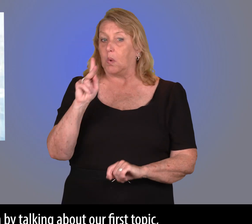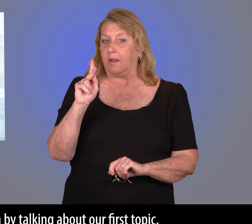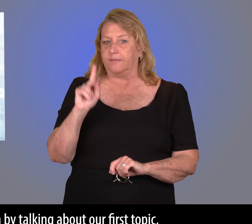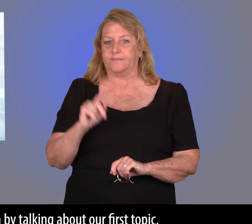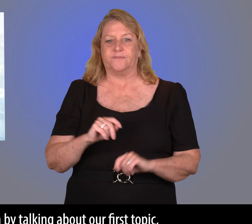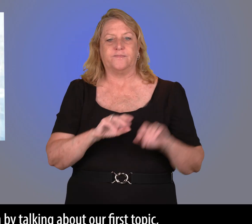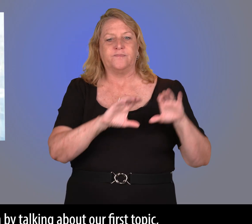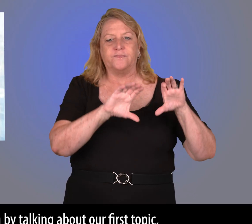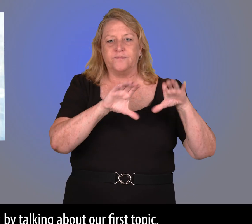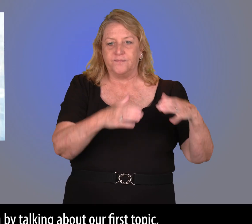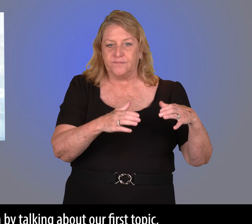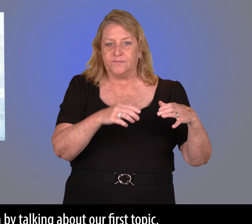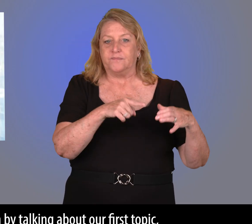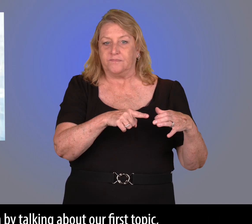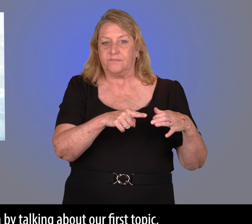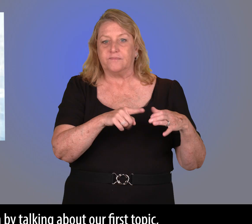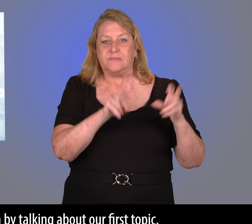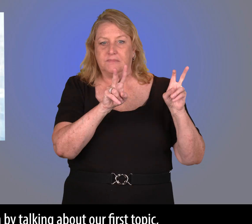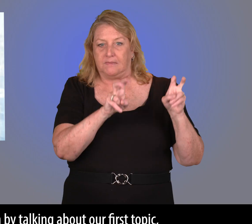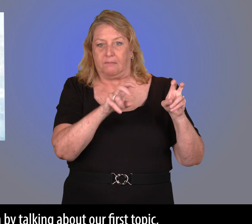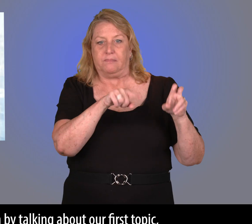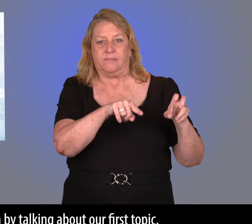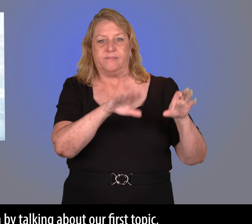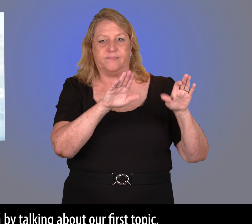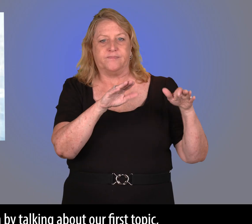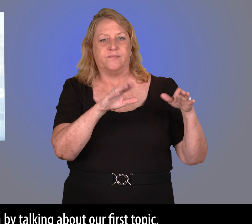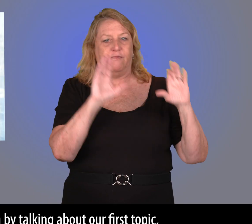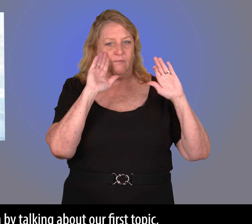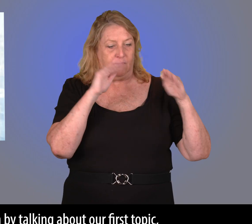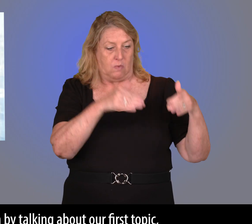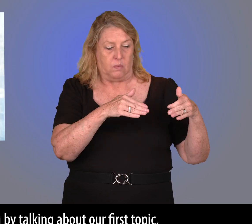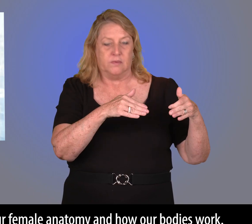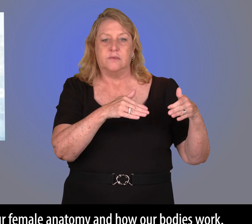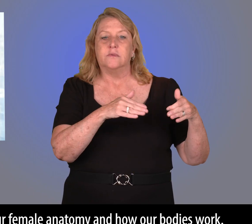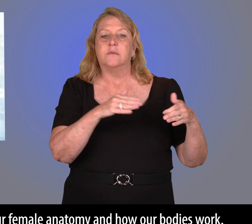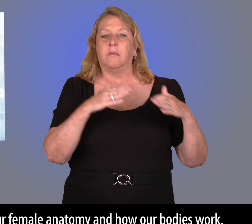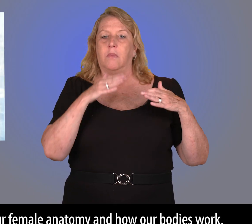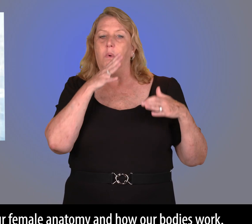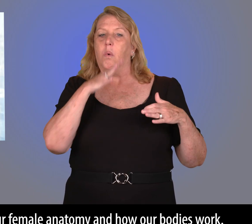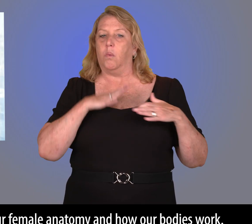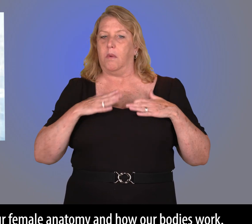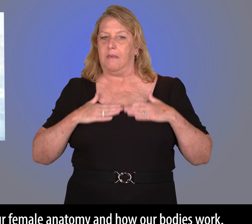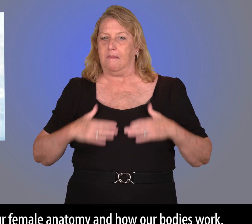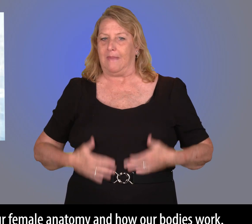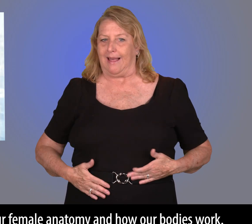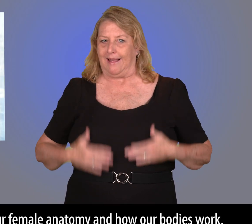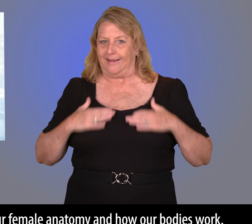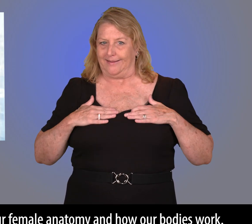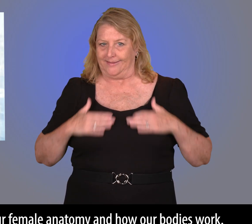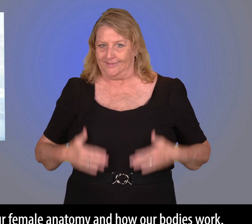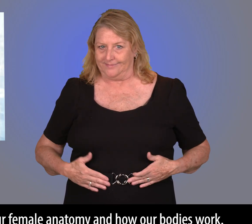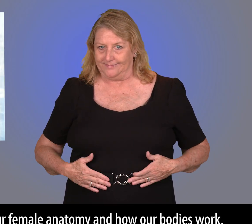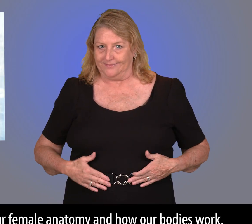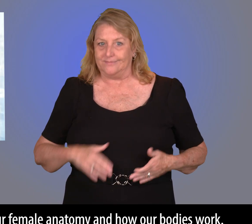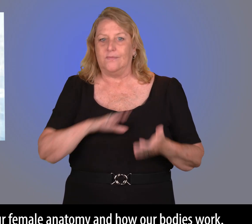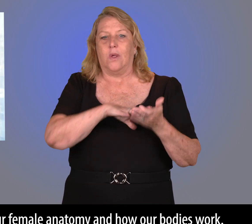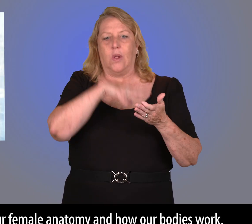Let's begin by talking about our first topic, the different parts of our female anatomy and how our bodies